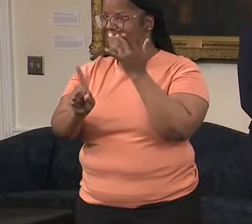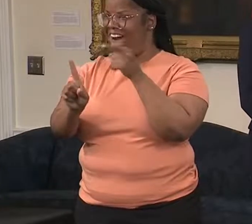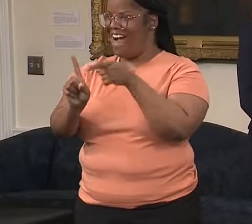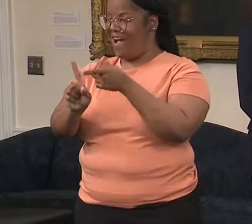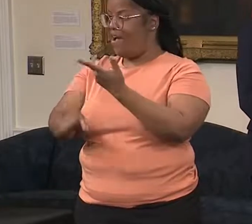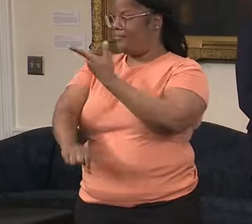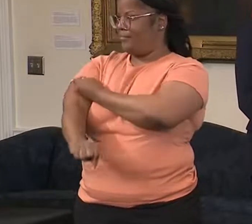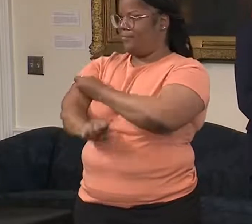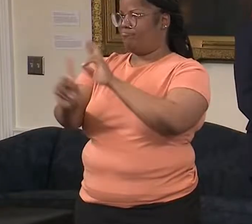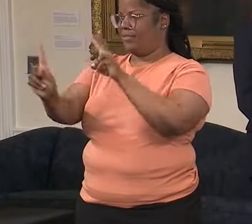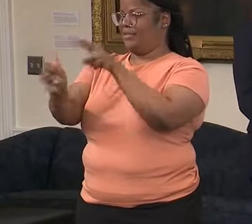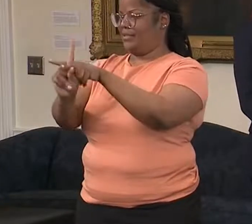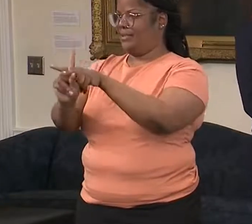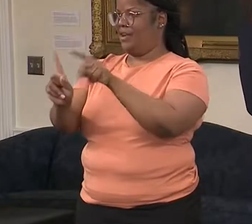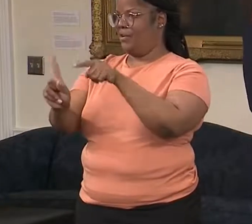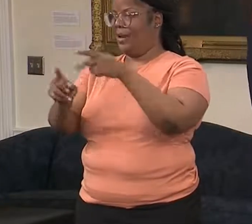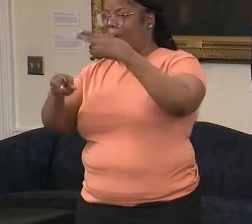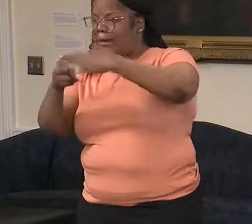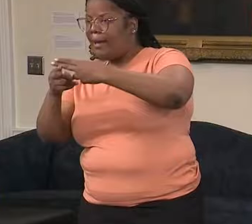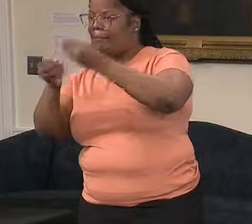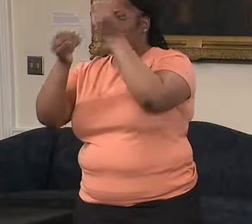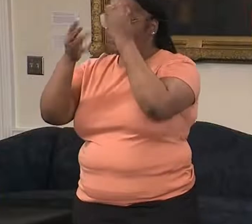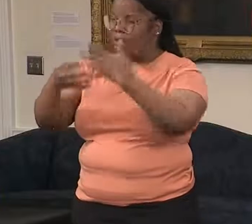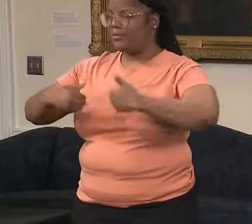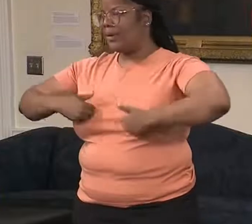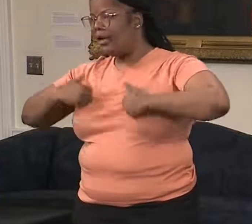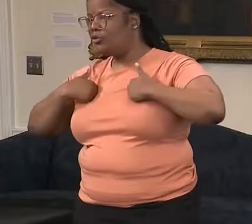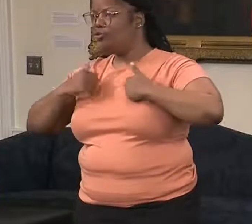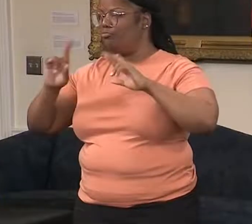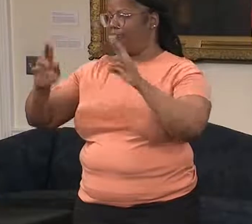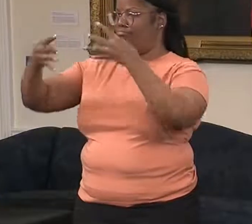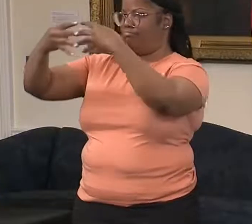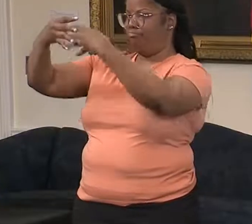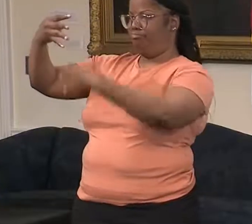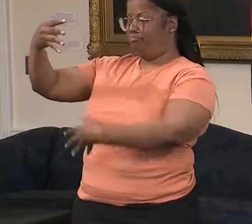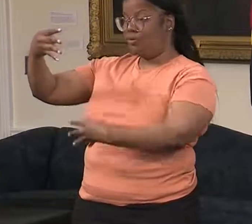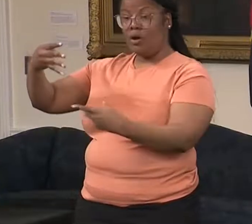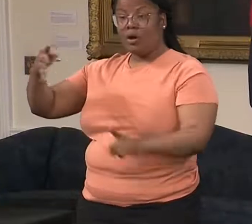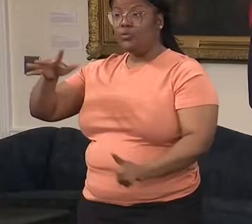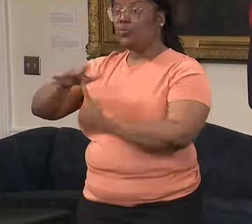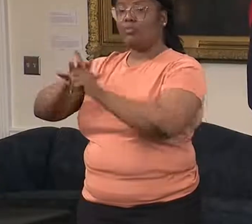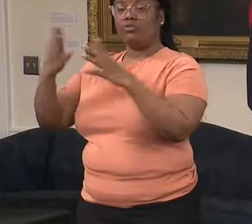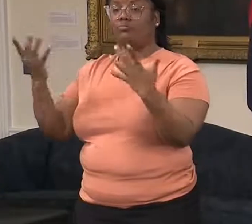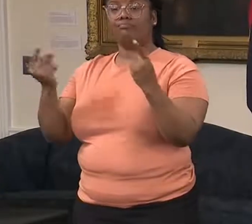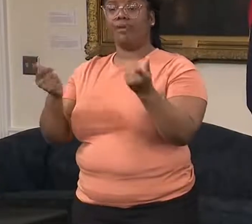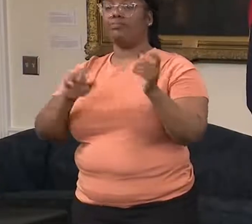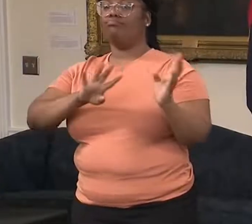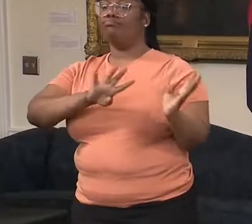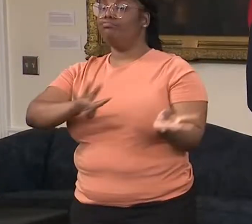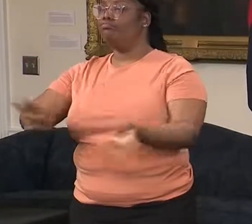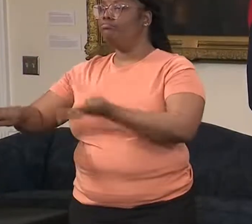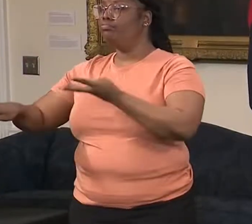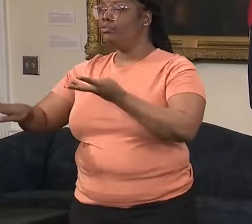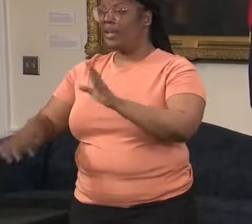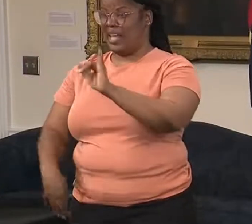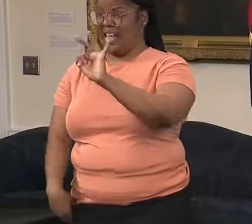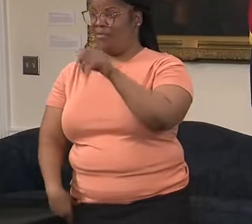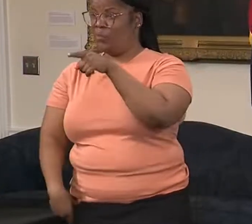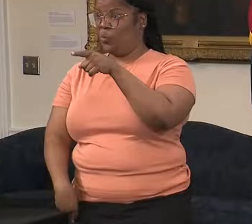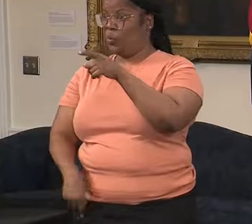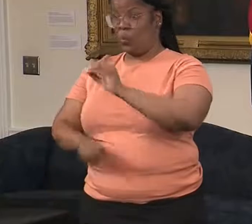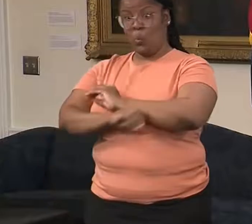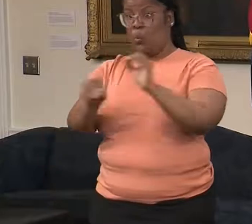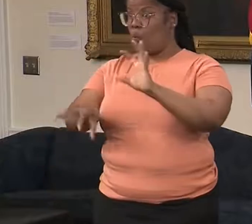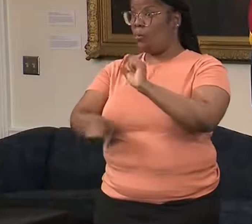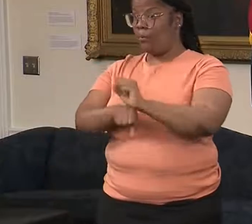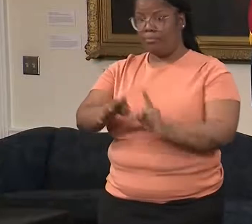for you. It's very smooth. I mean, people are just raving about the process at all these sites. The walk-up, you can't be guaranteed because if